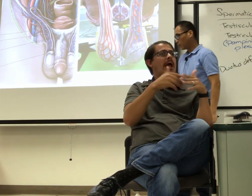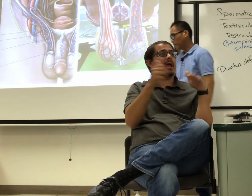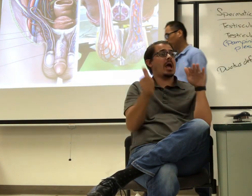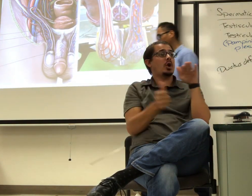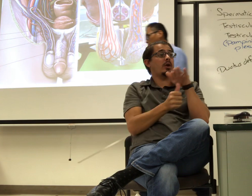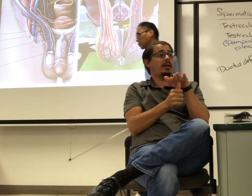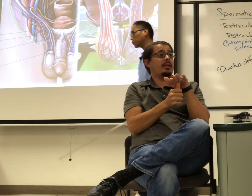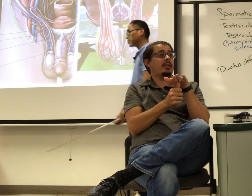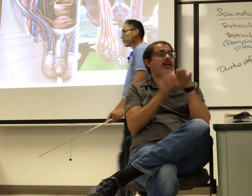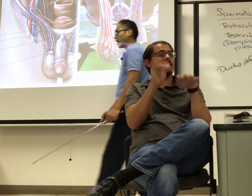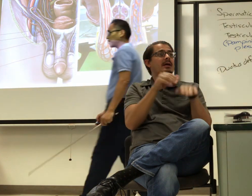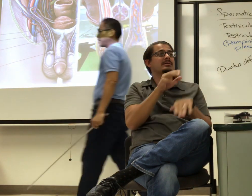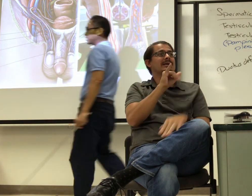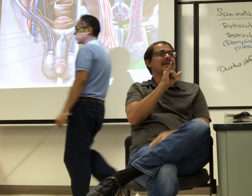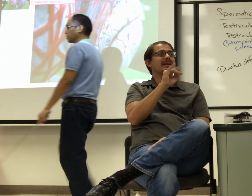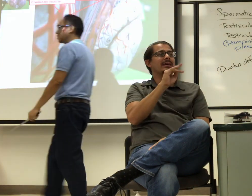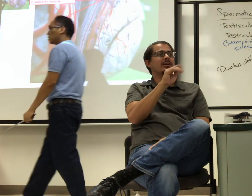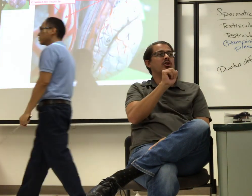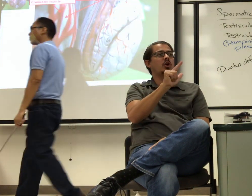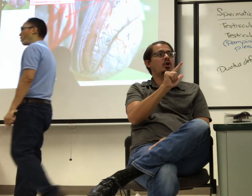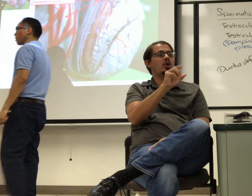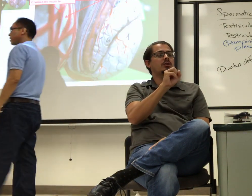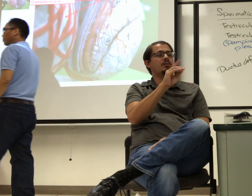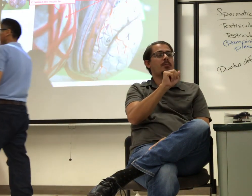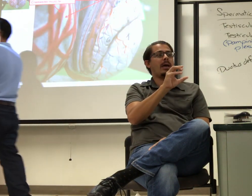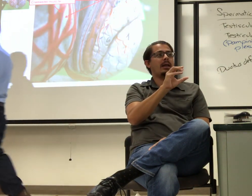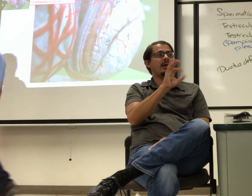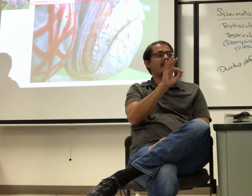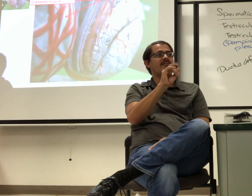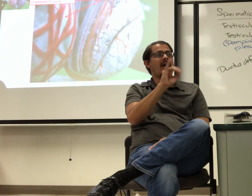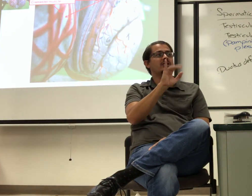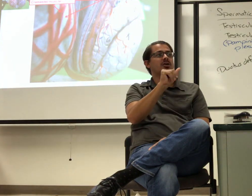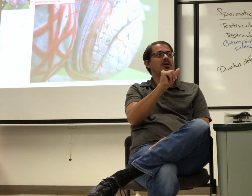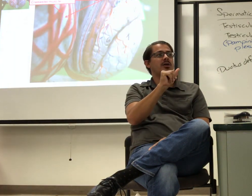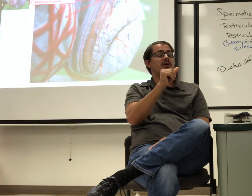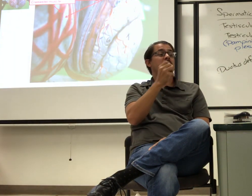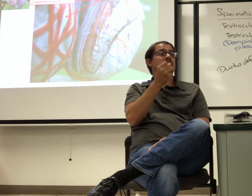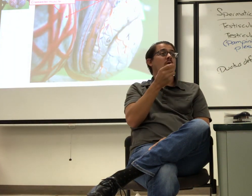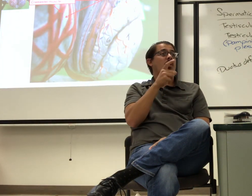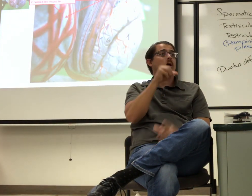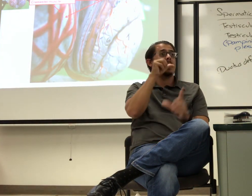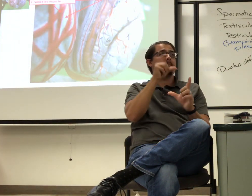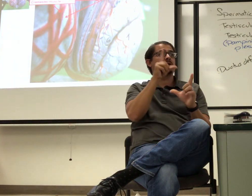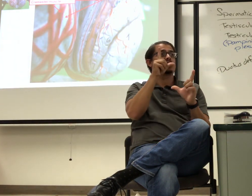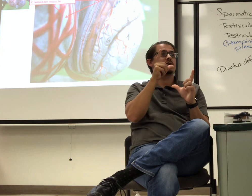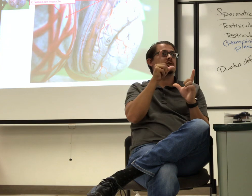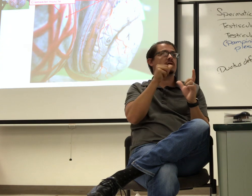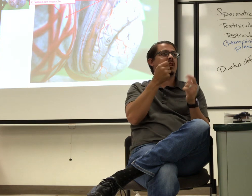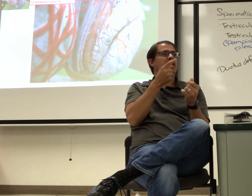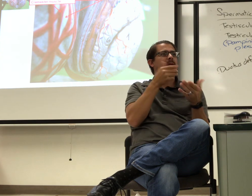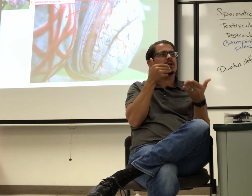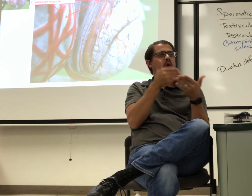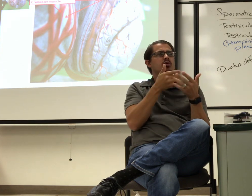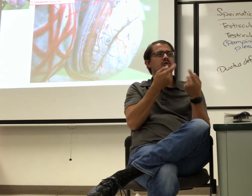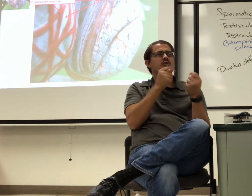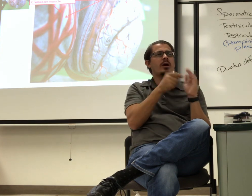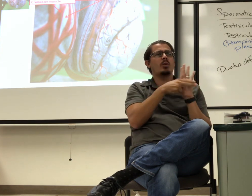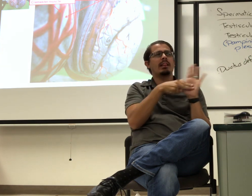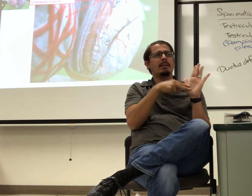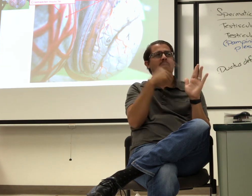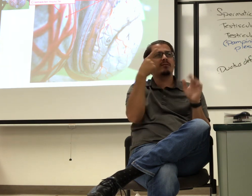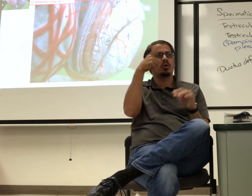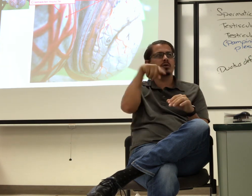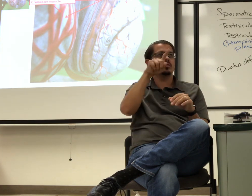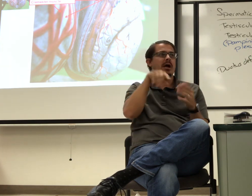it will be the internal spermatic fascia. So what I did was I took a picture that's a little bit closer, and I tried to label it for you so